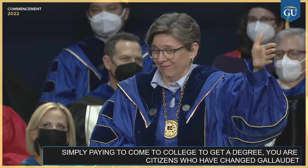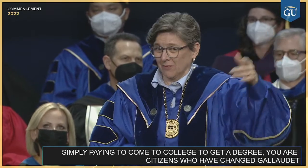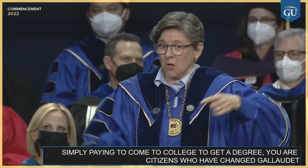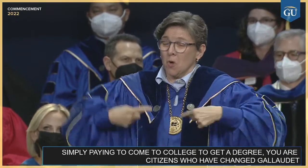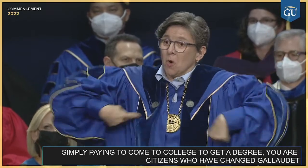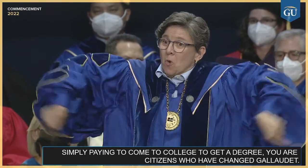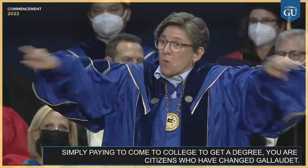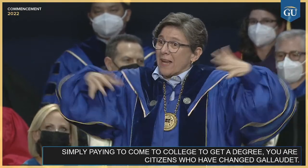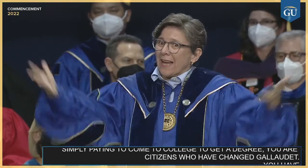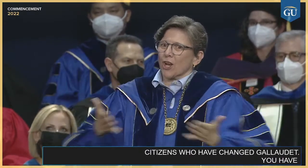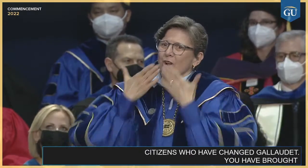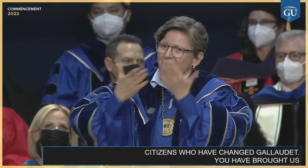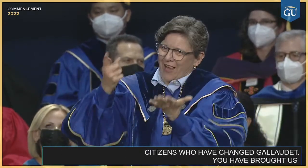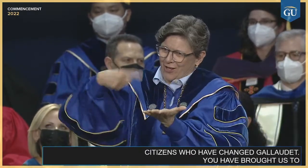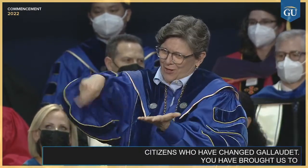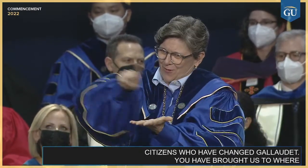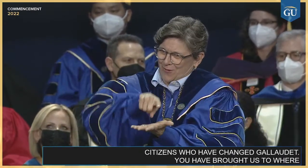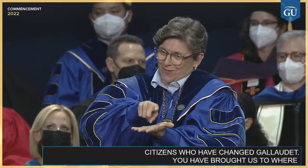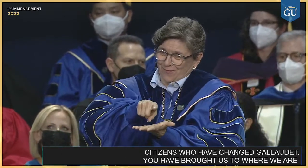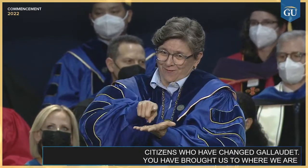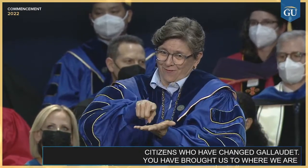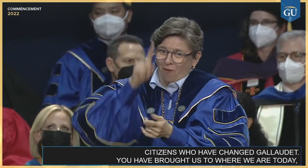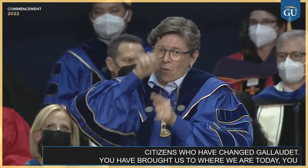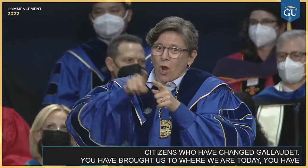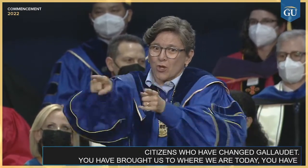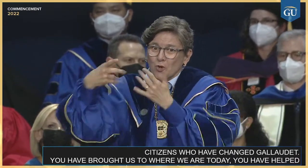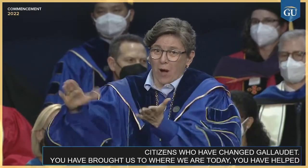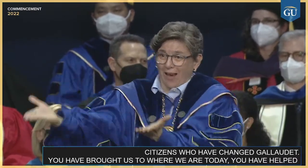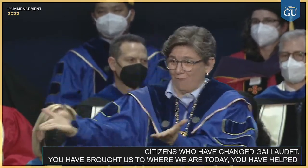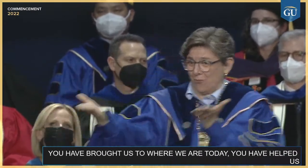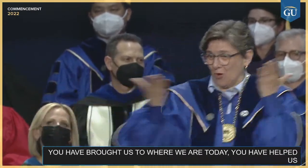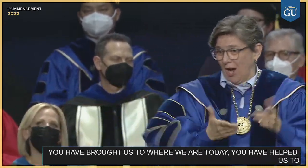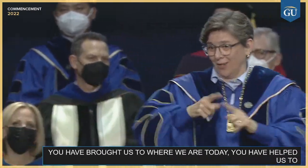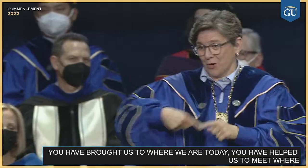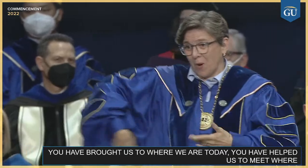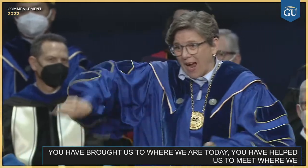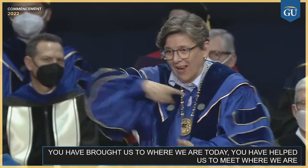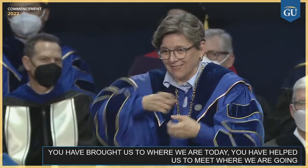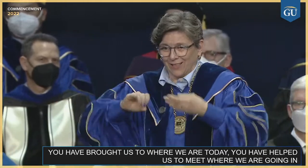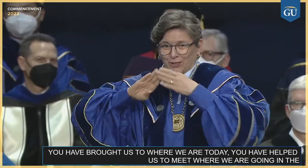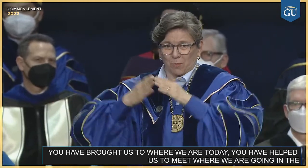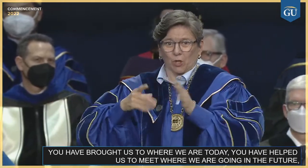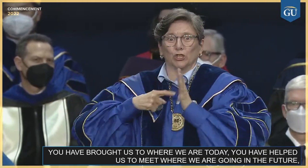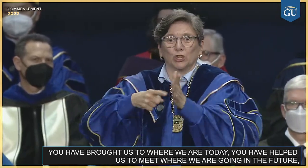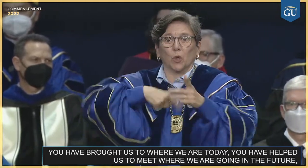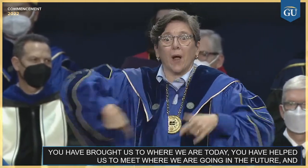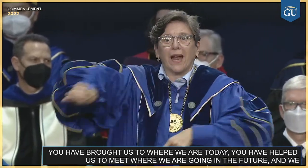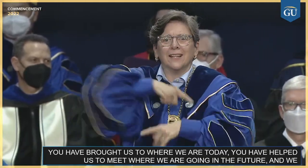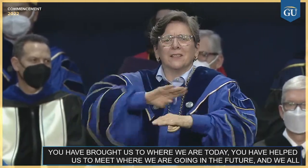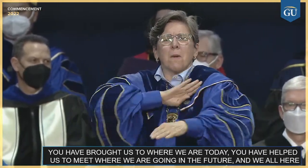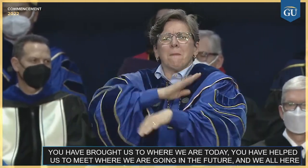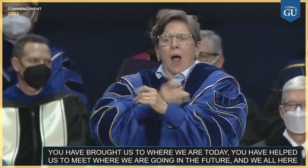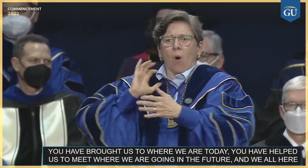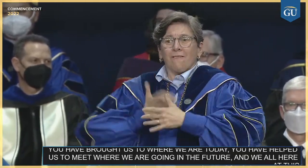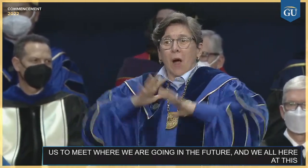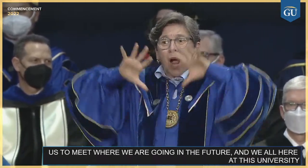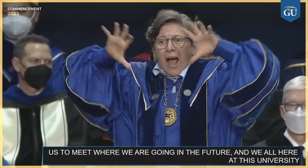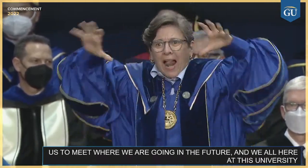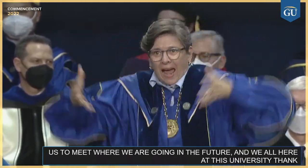future. And we all here at this university thank you for what you have brought to us, to our community, and showing us the